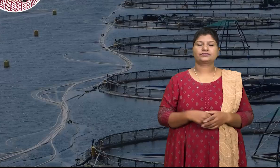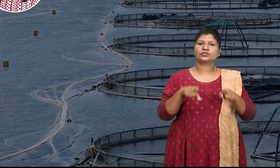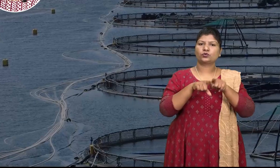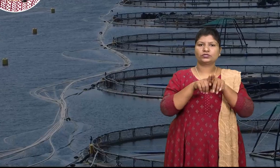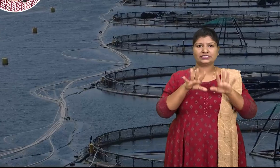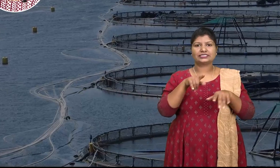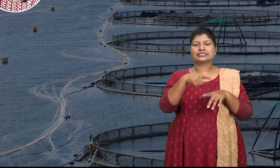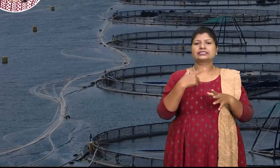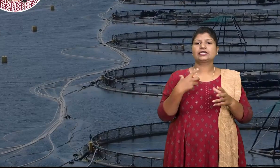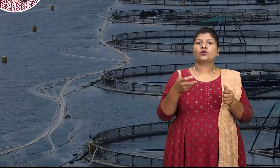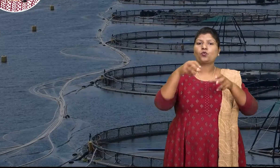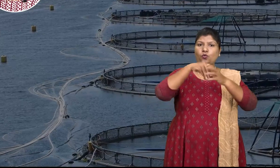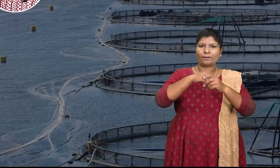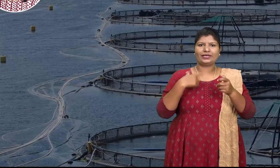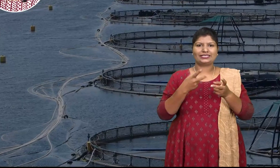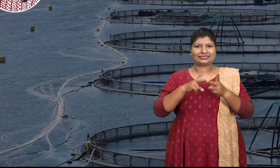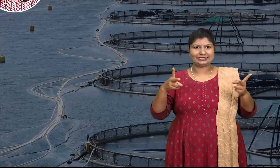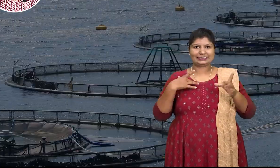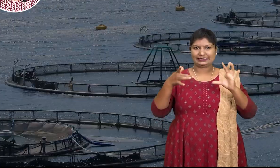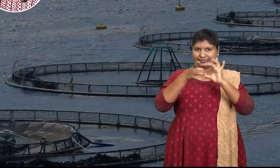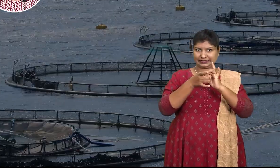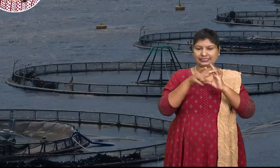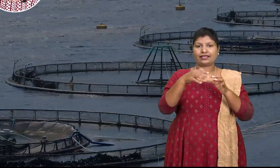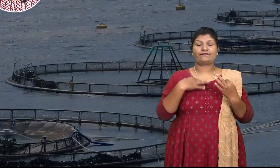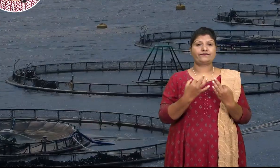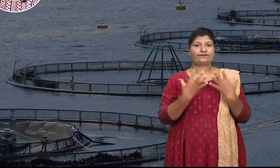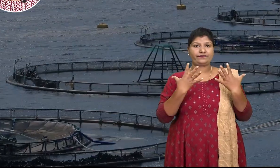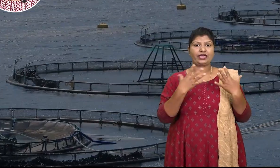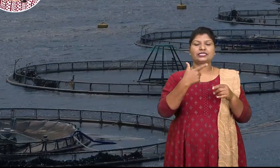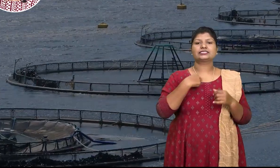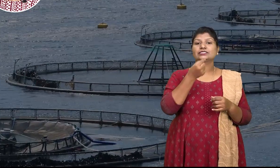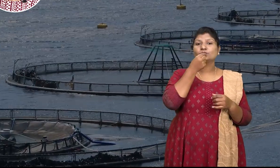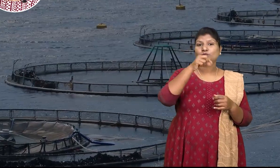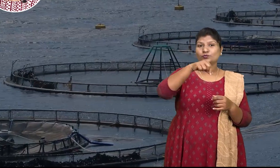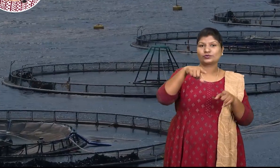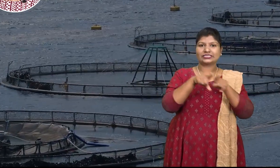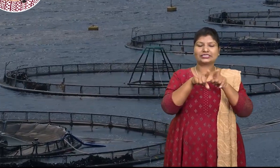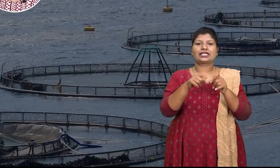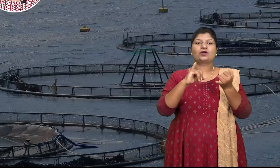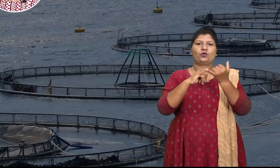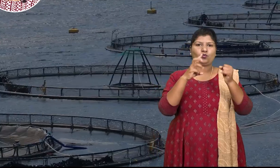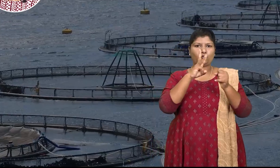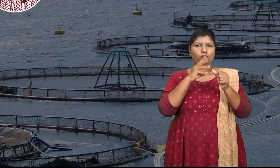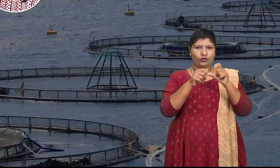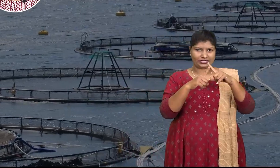also is a combination of fresh and saltwater species